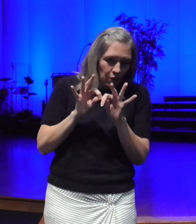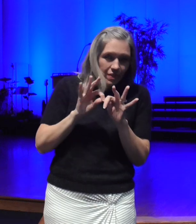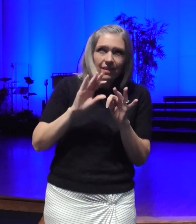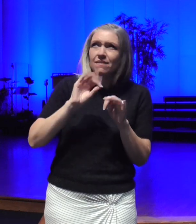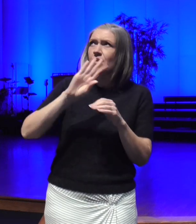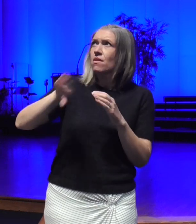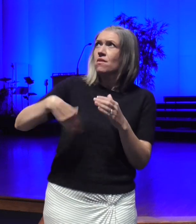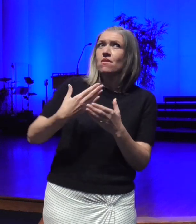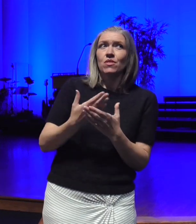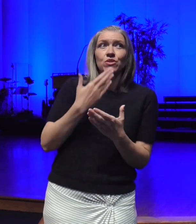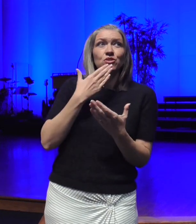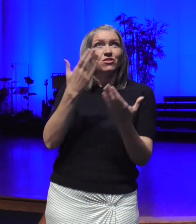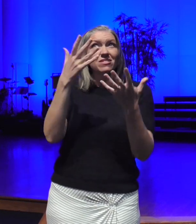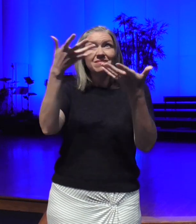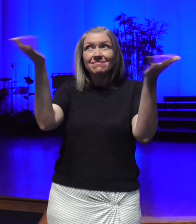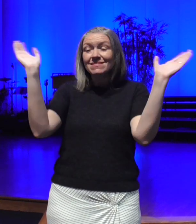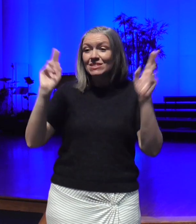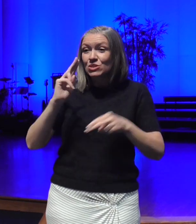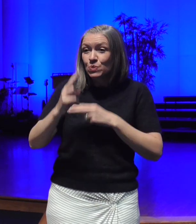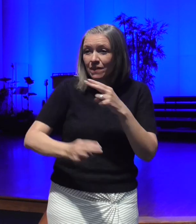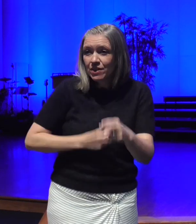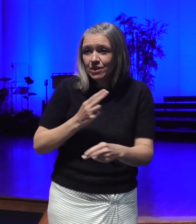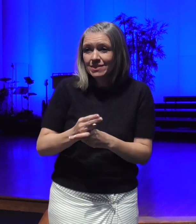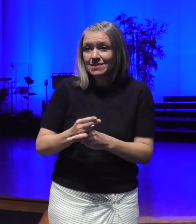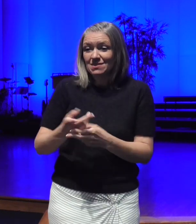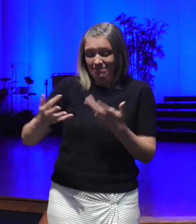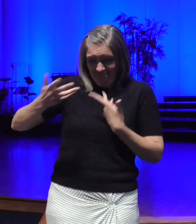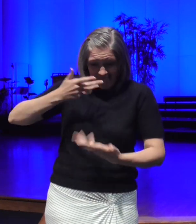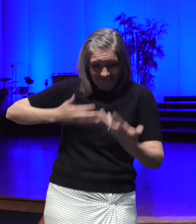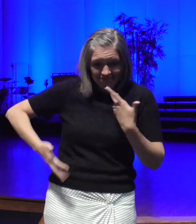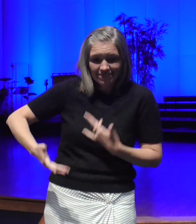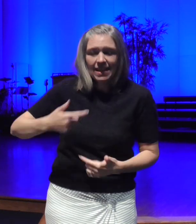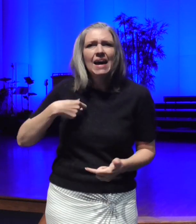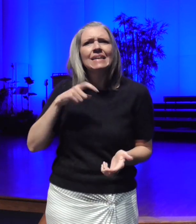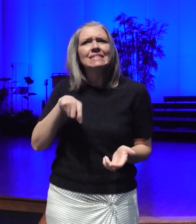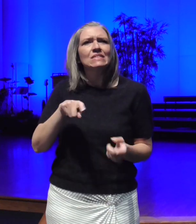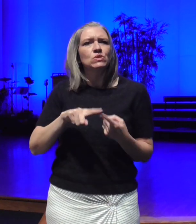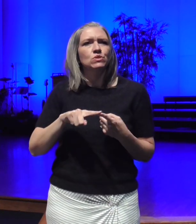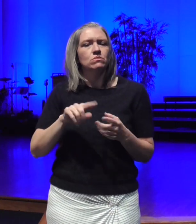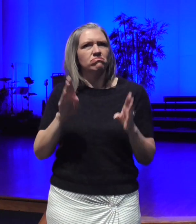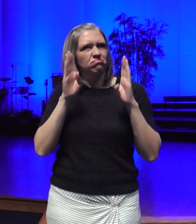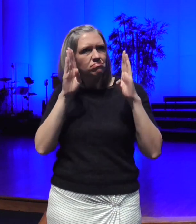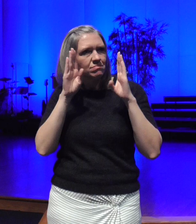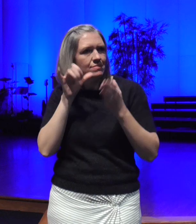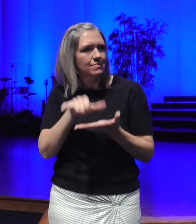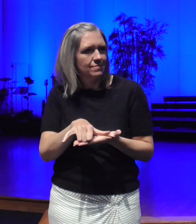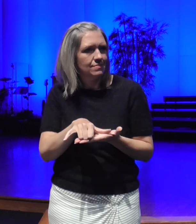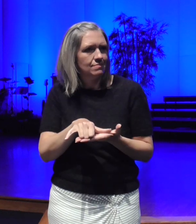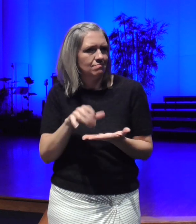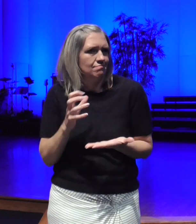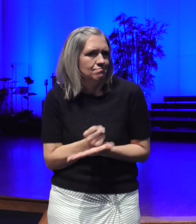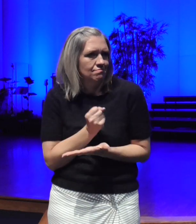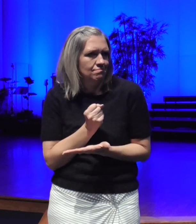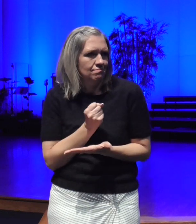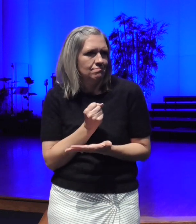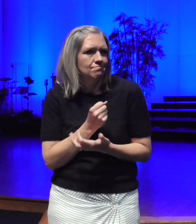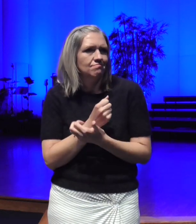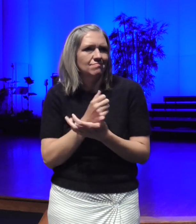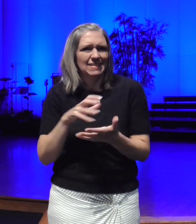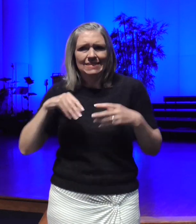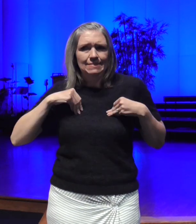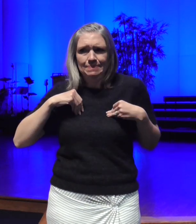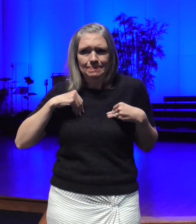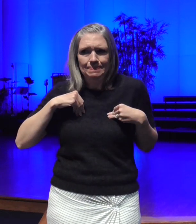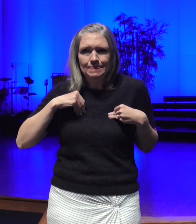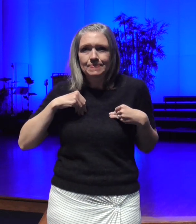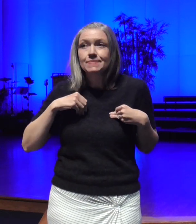the universe. It's pouring to me, through me, and as me, and I need to attune to it and embrace it. And